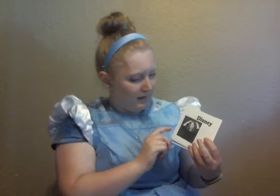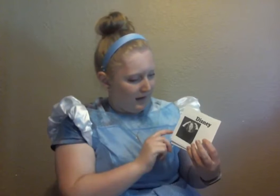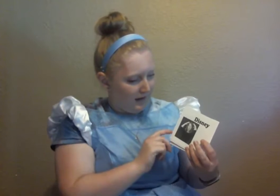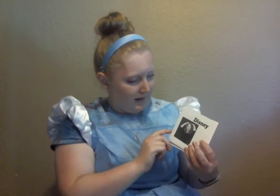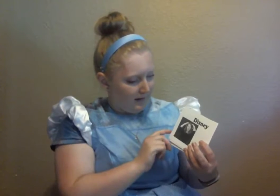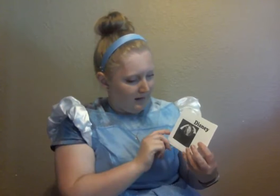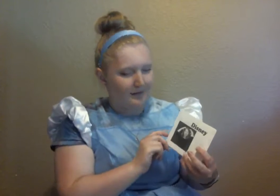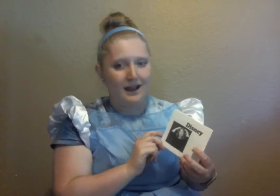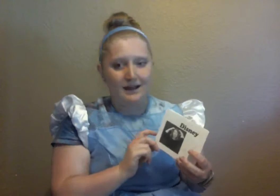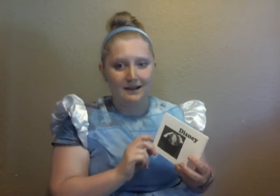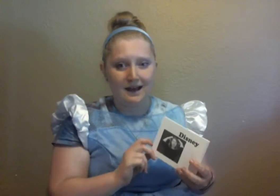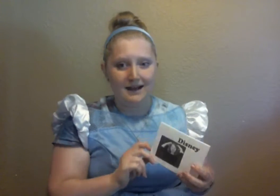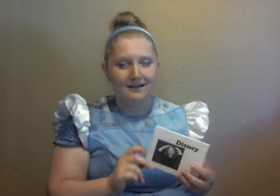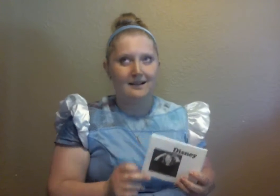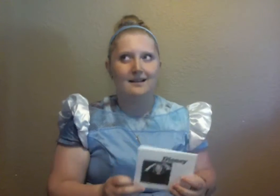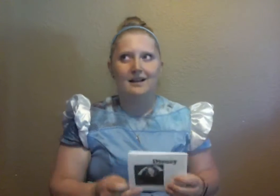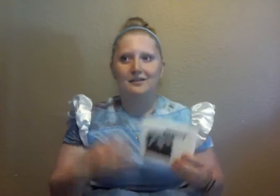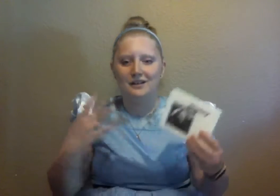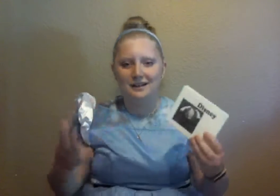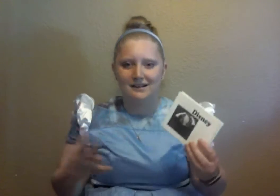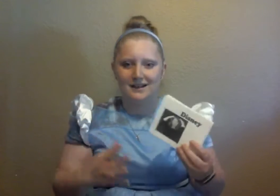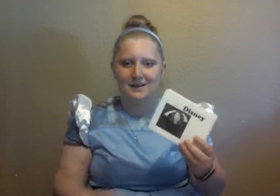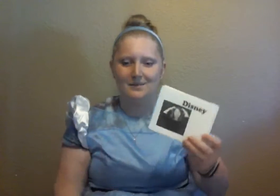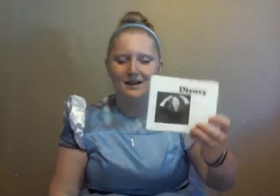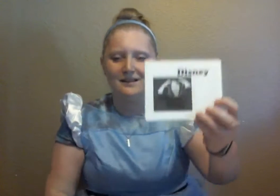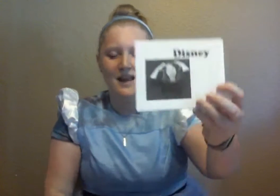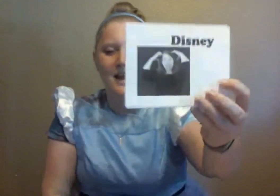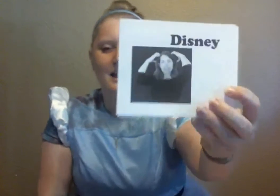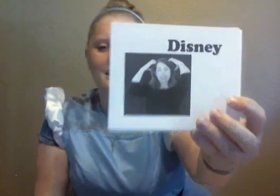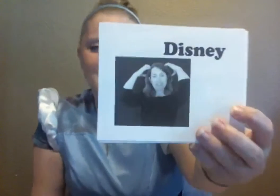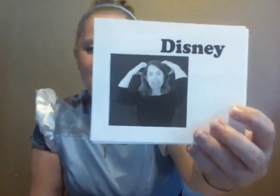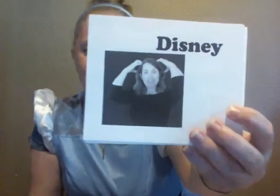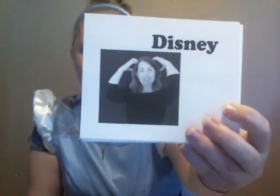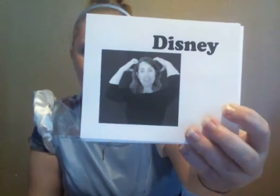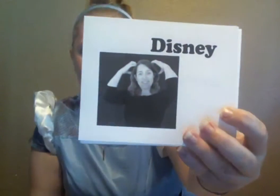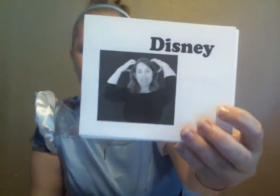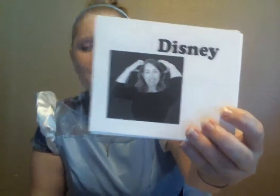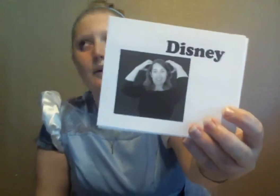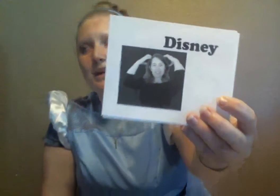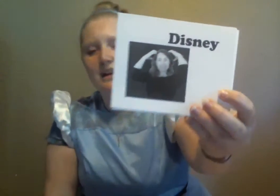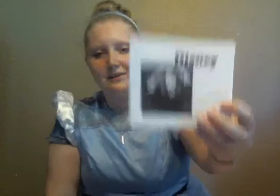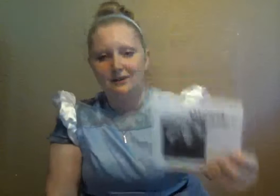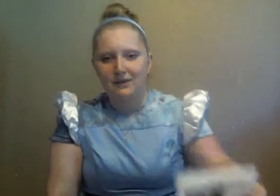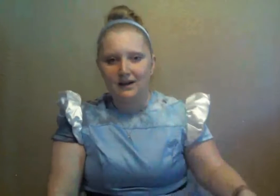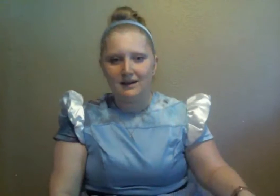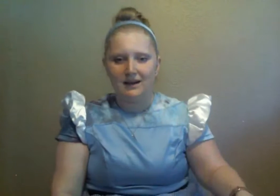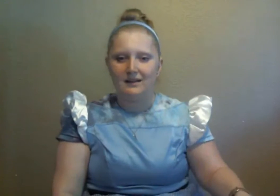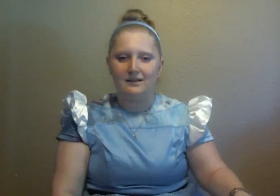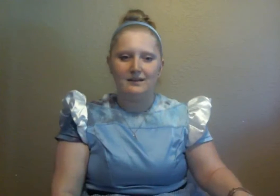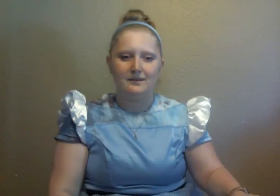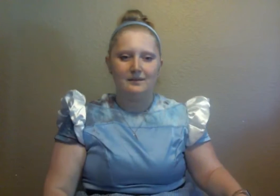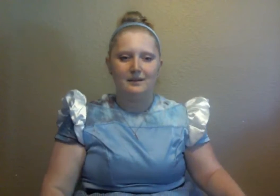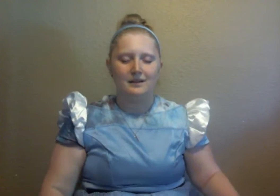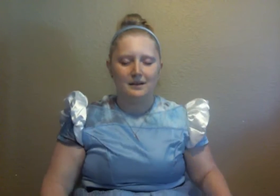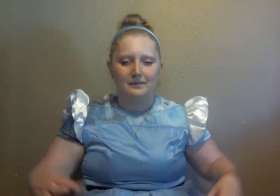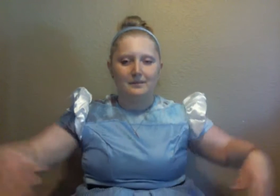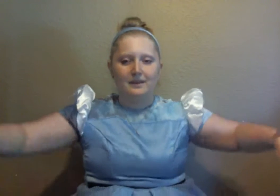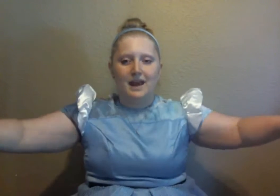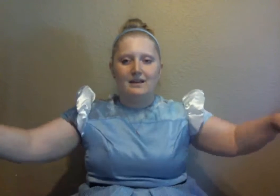Okay, and our next sign is the sign for Disney, because Disney tells so many different fairy tales. Okay, so